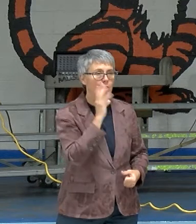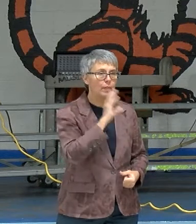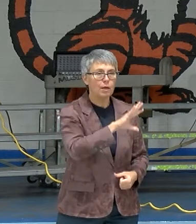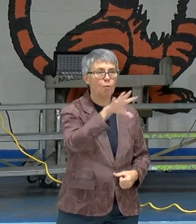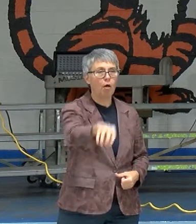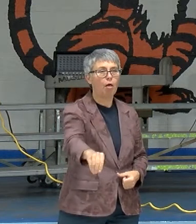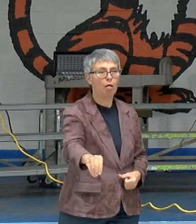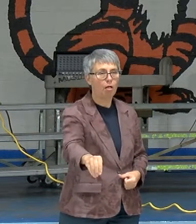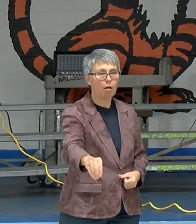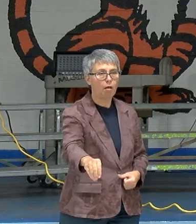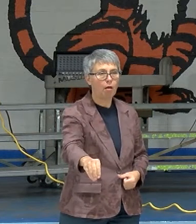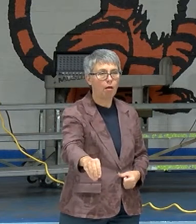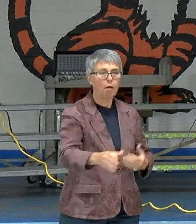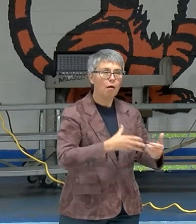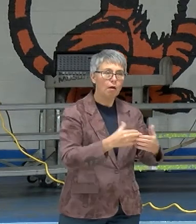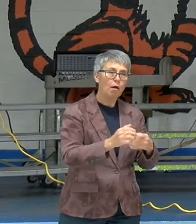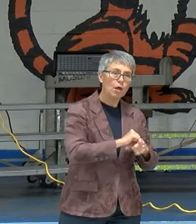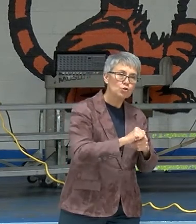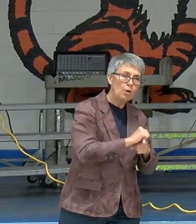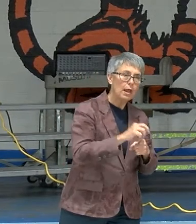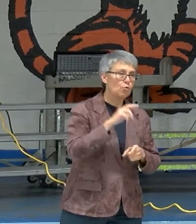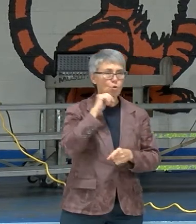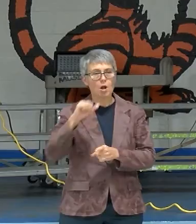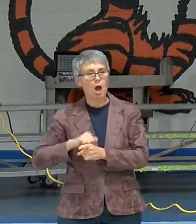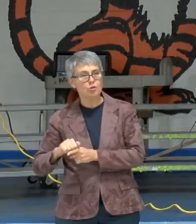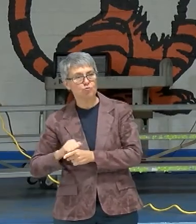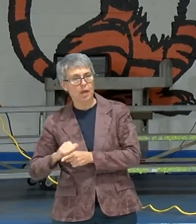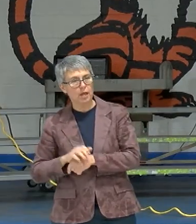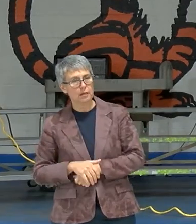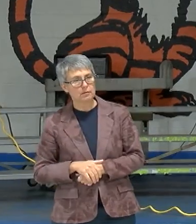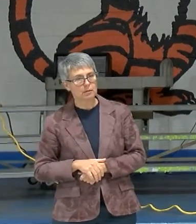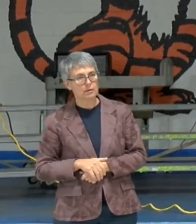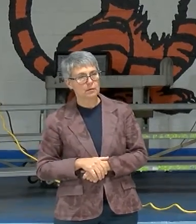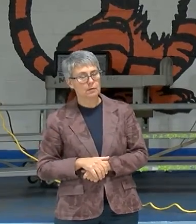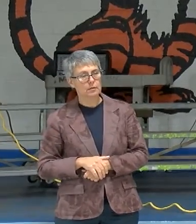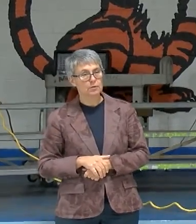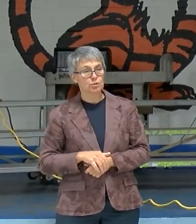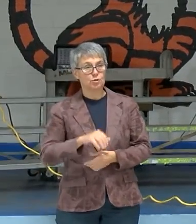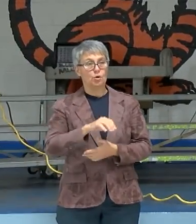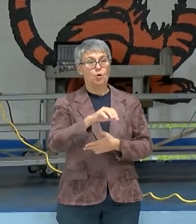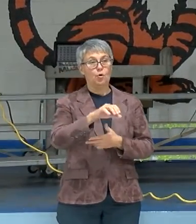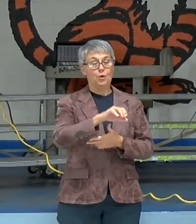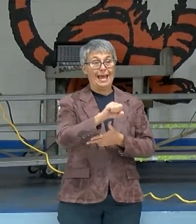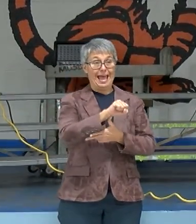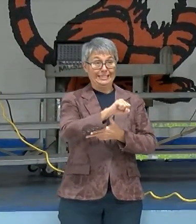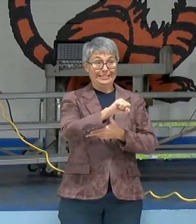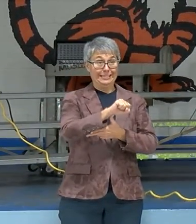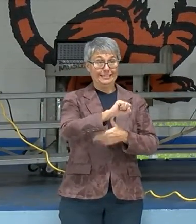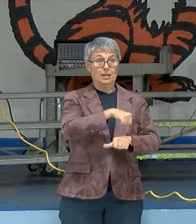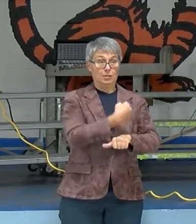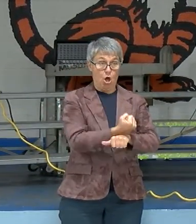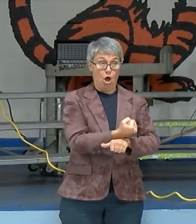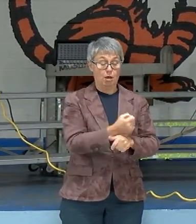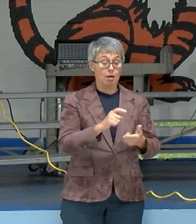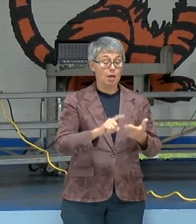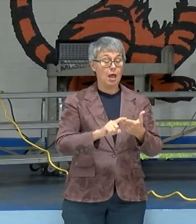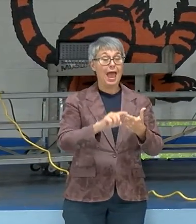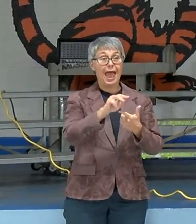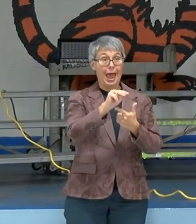Modeling responsible behavior means smart adults make sure that kids don't have the opportunity to access